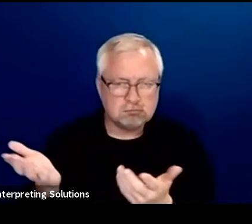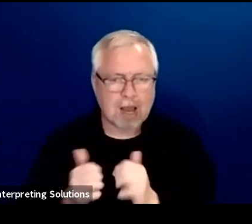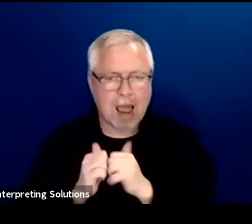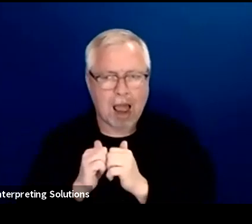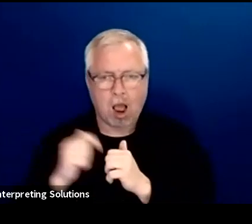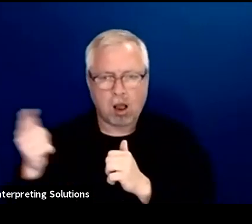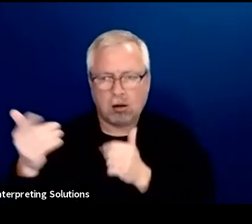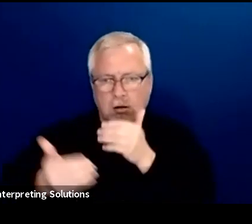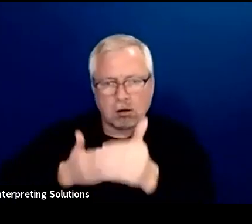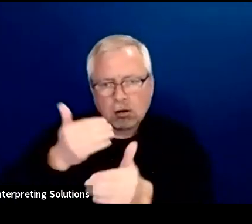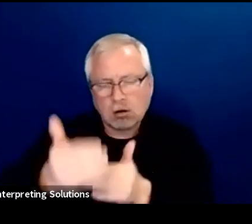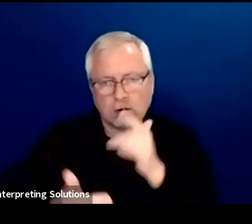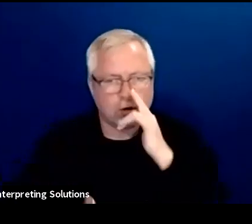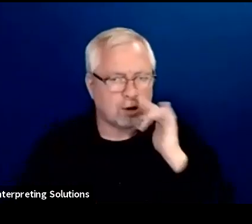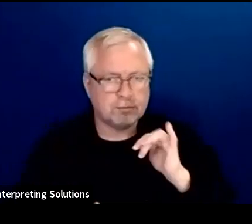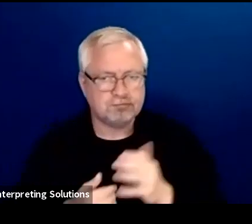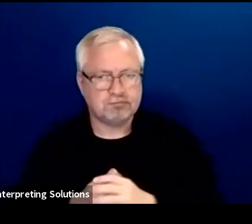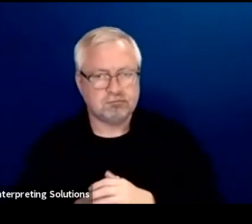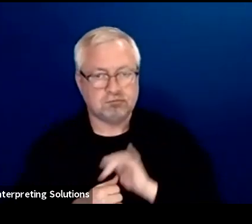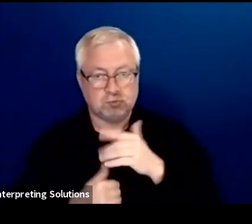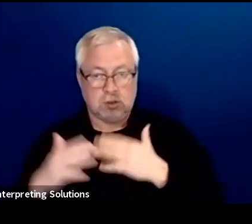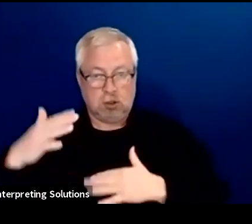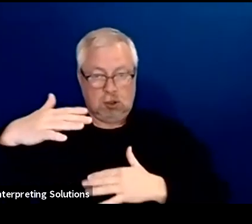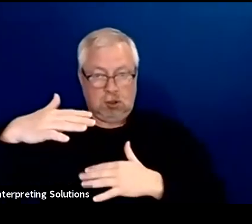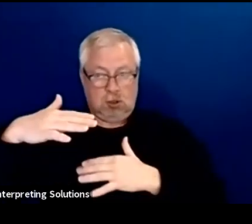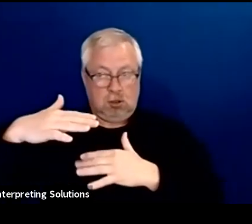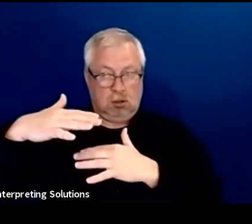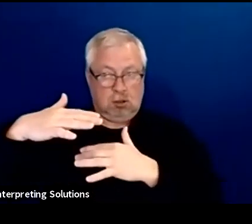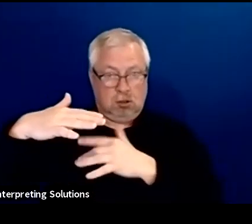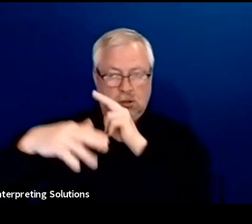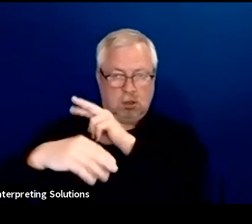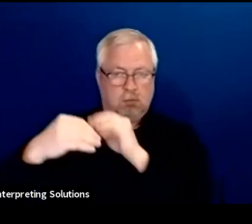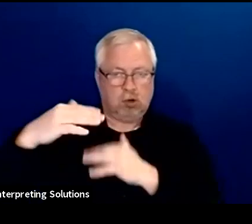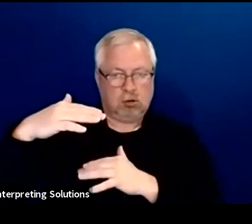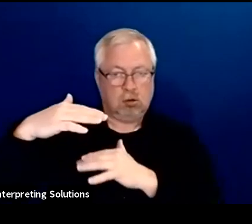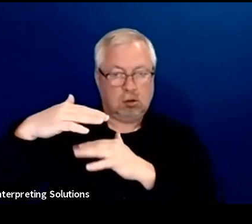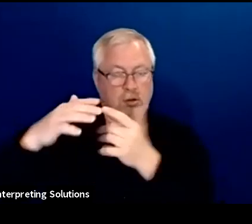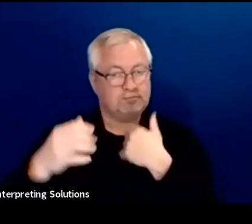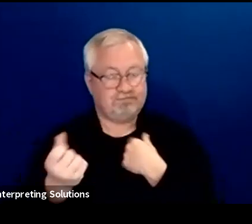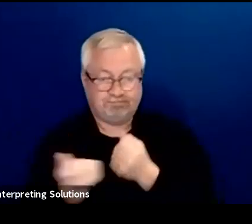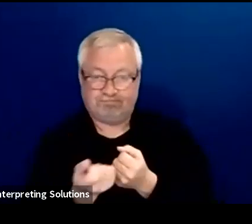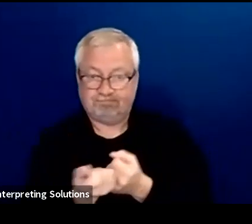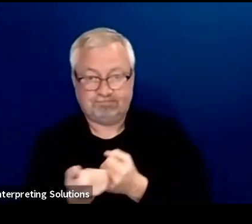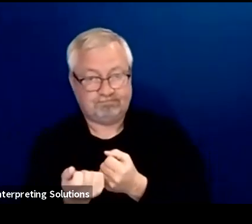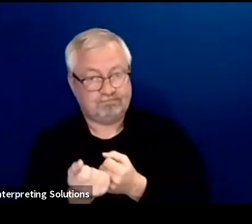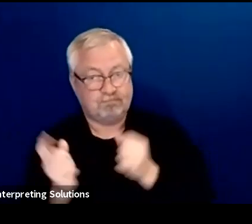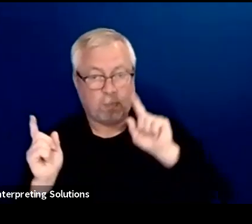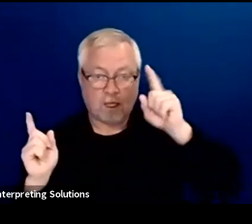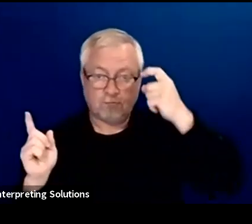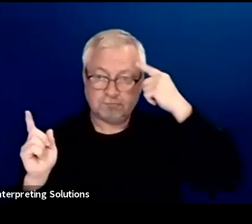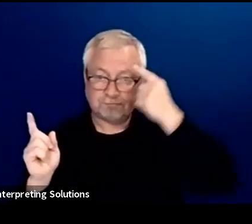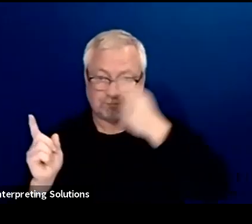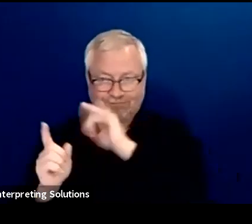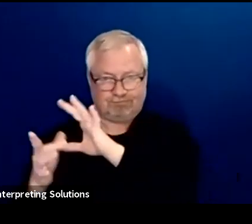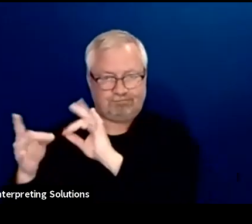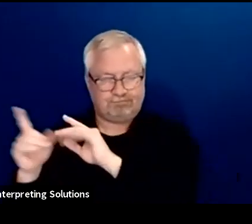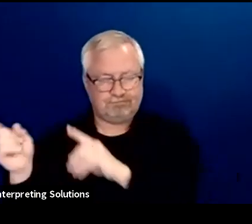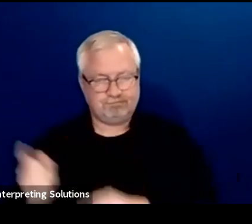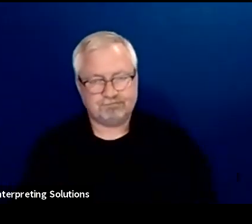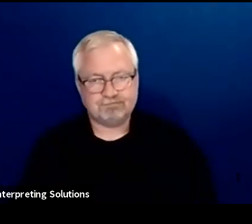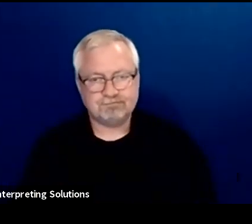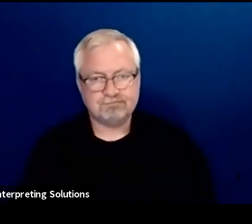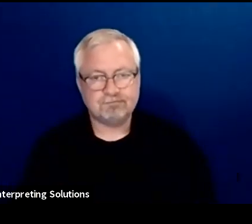any capacity gap there might be. But just to reinforce the governor's key point there, we'd rather plan for a